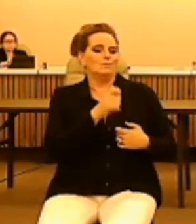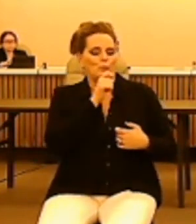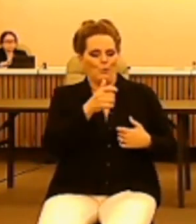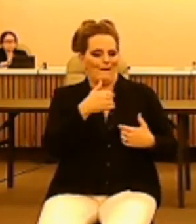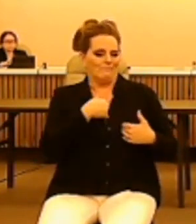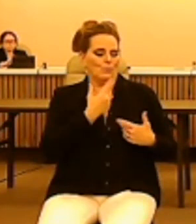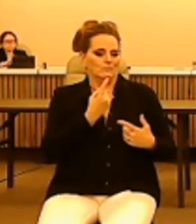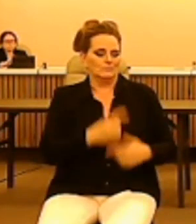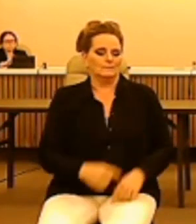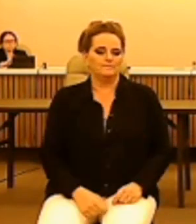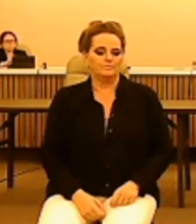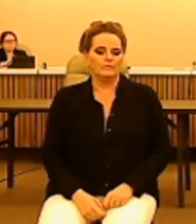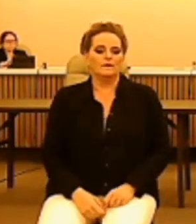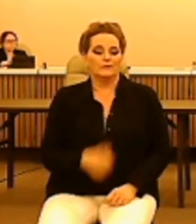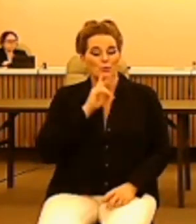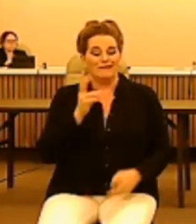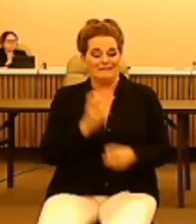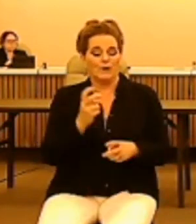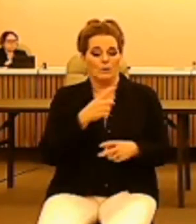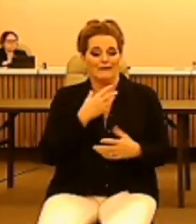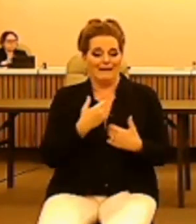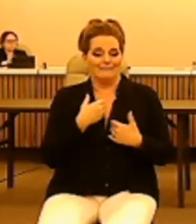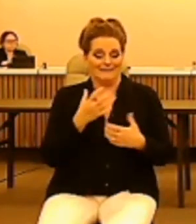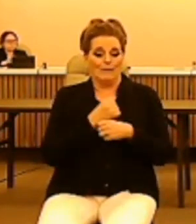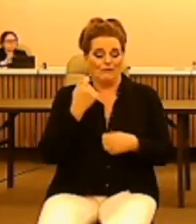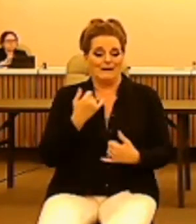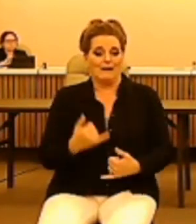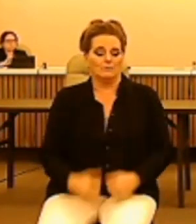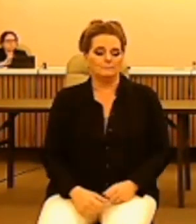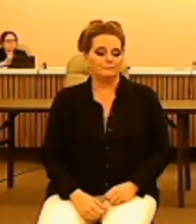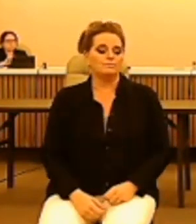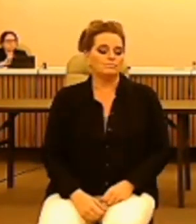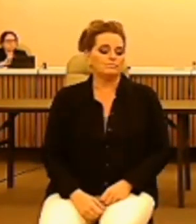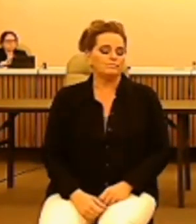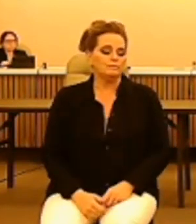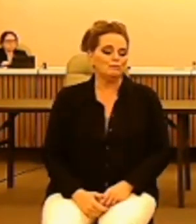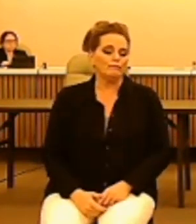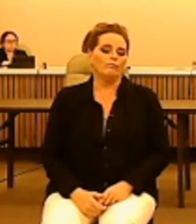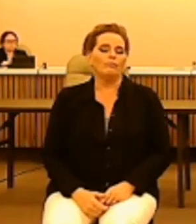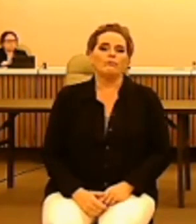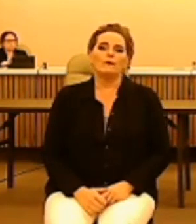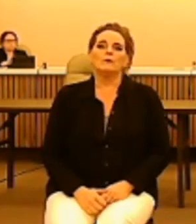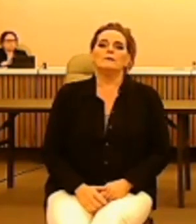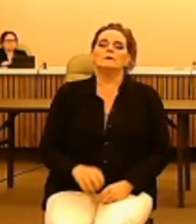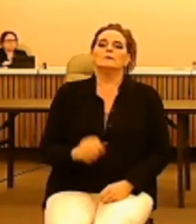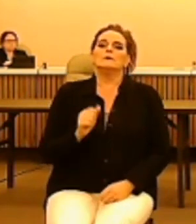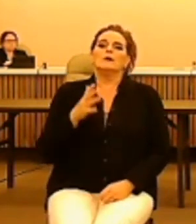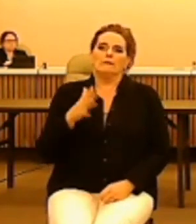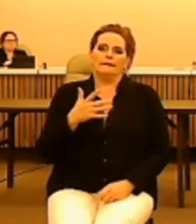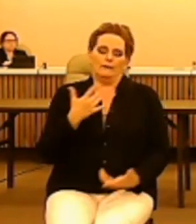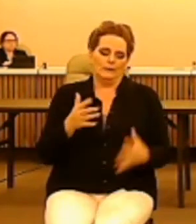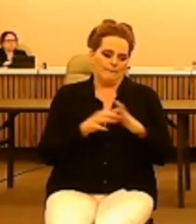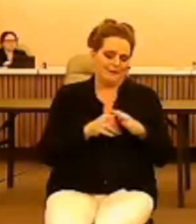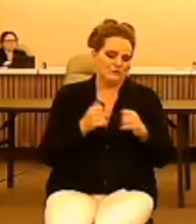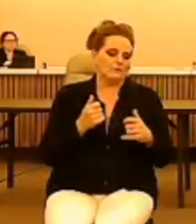to get a hold of. It's out of your control. Yeah, so as I said at the workshop,